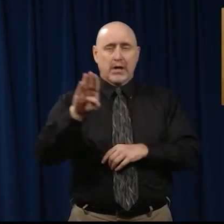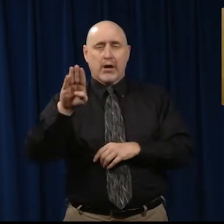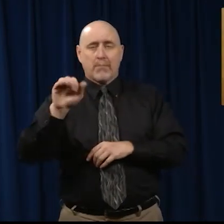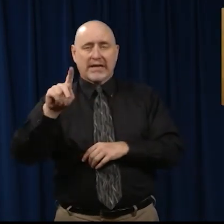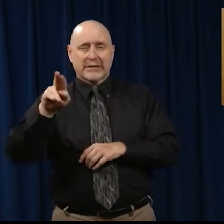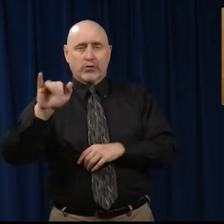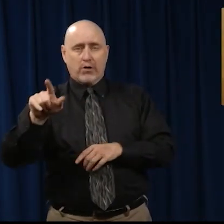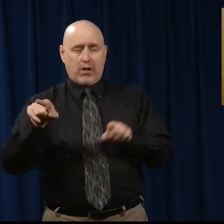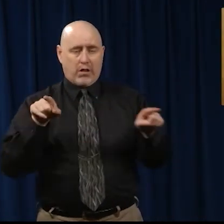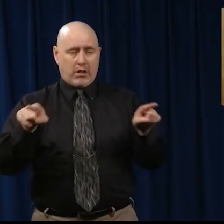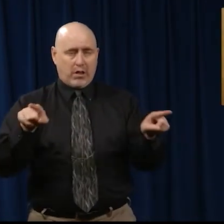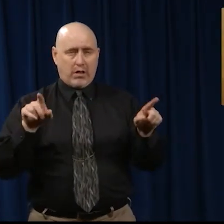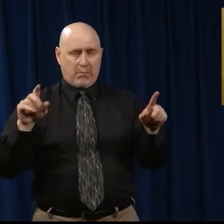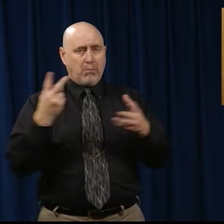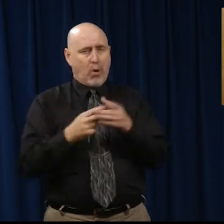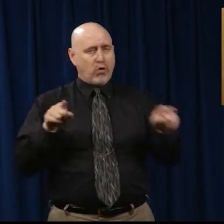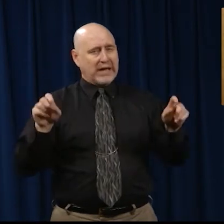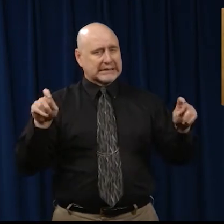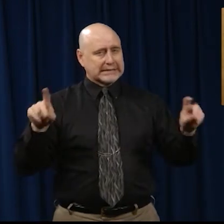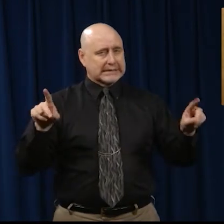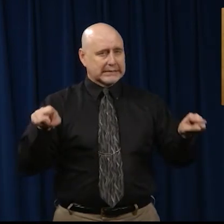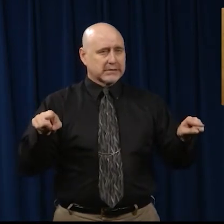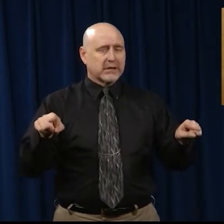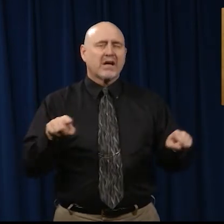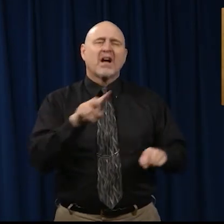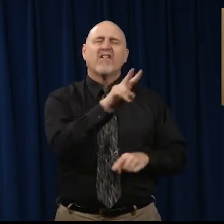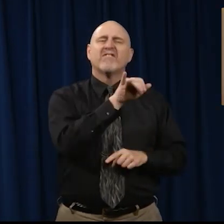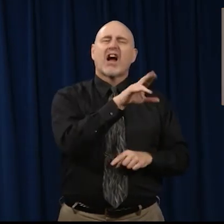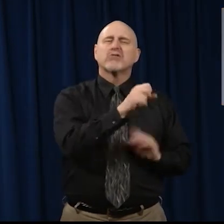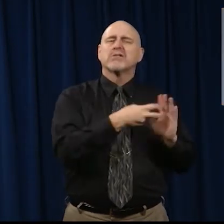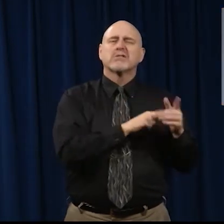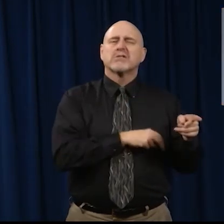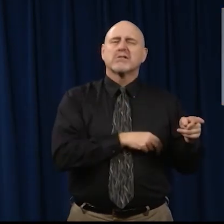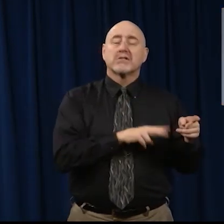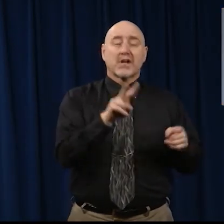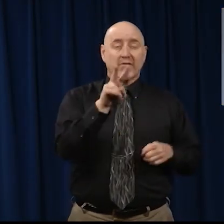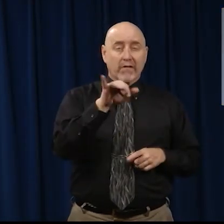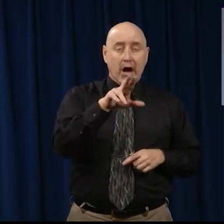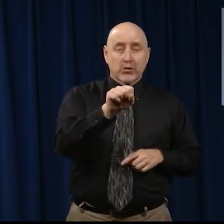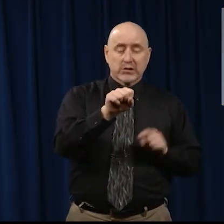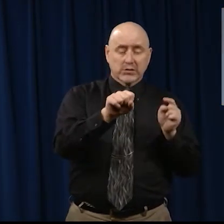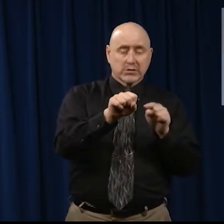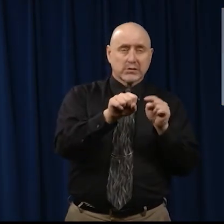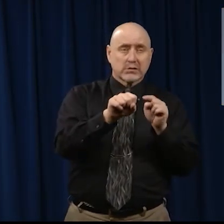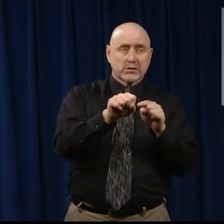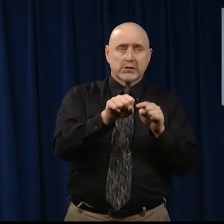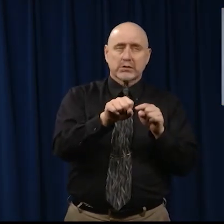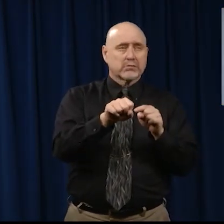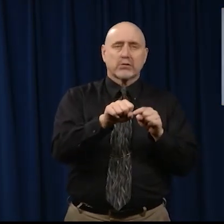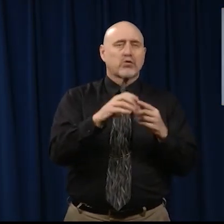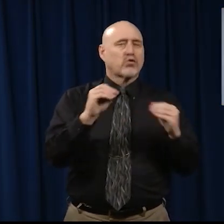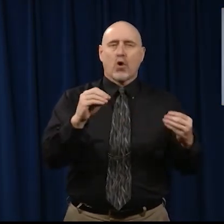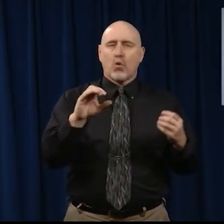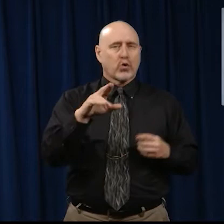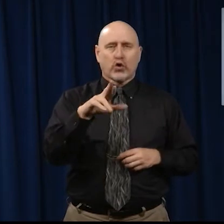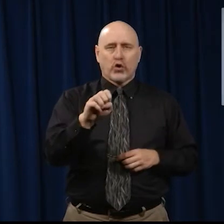and bacterial sexually transmitted diseases. What is a virus? A virus is something you'll never have a cure